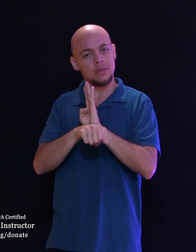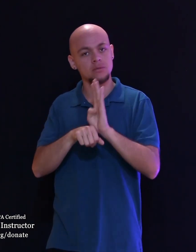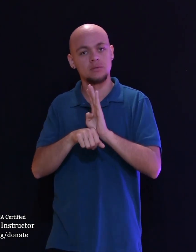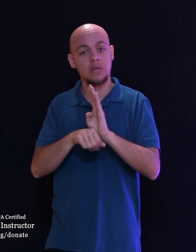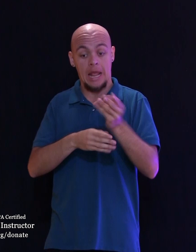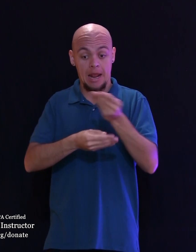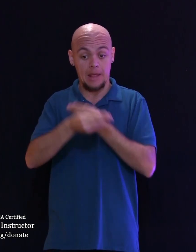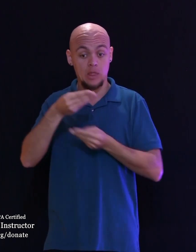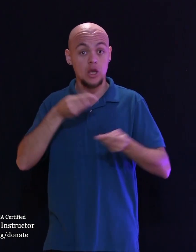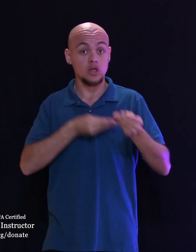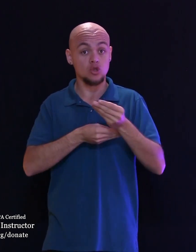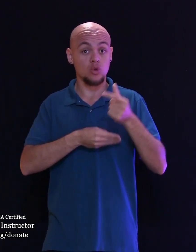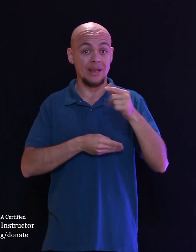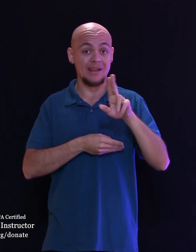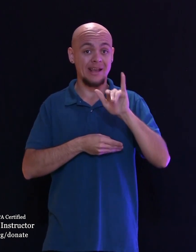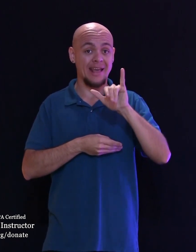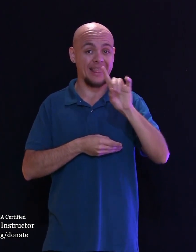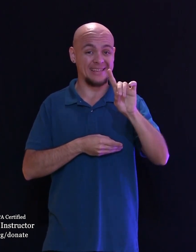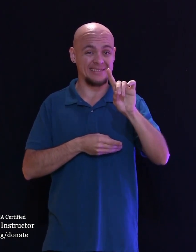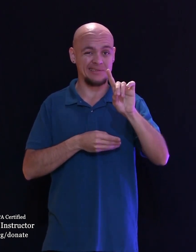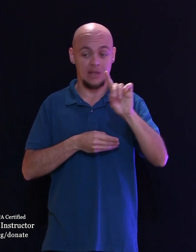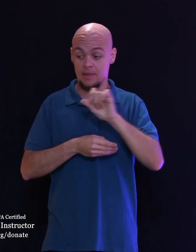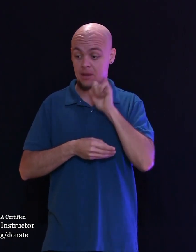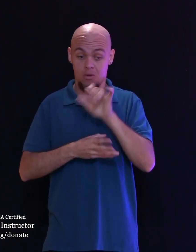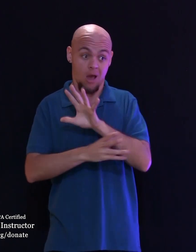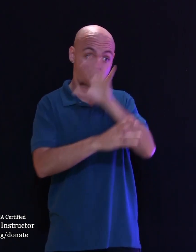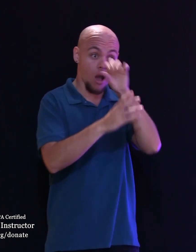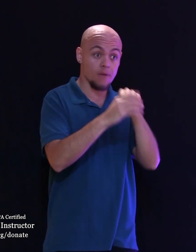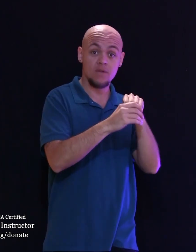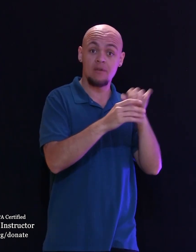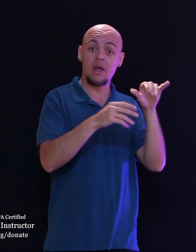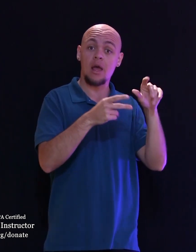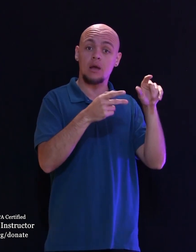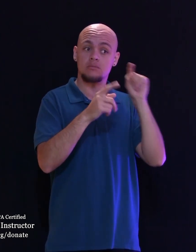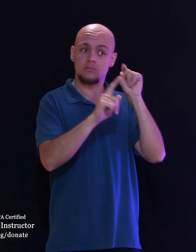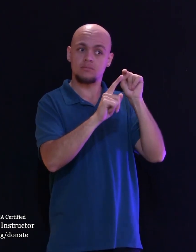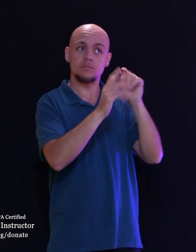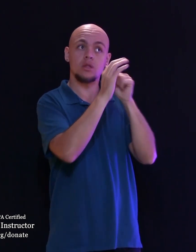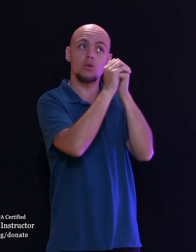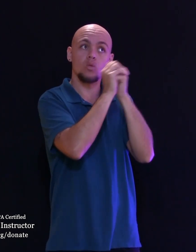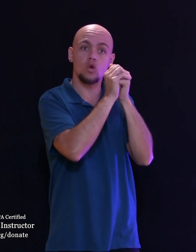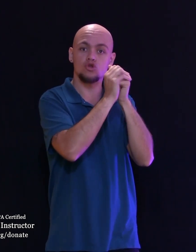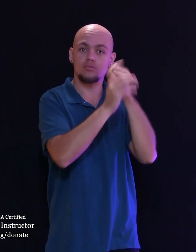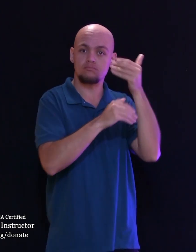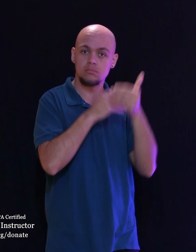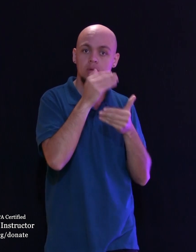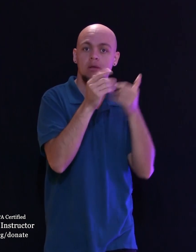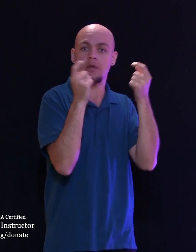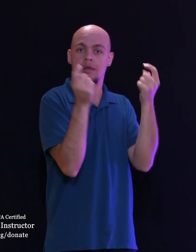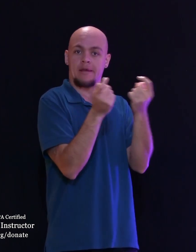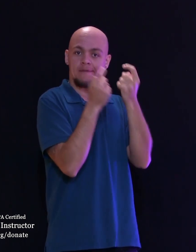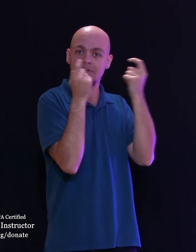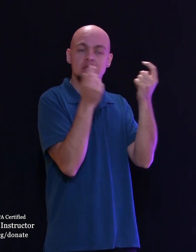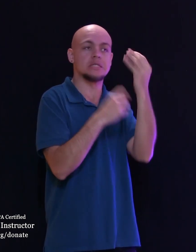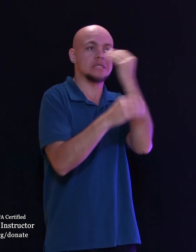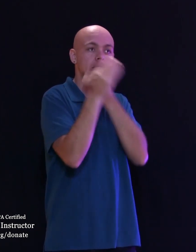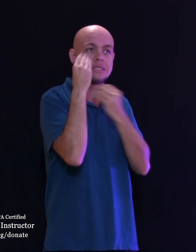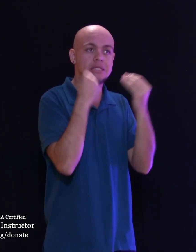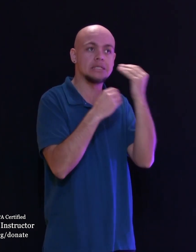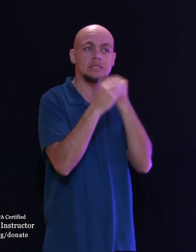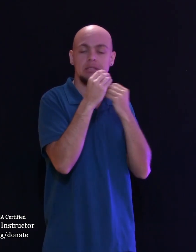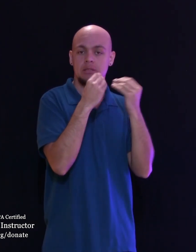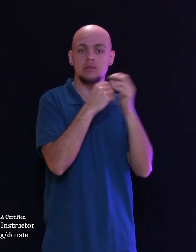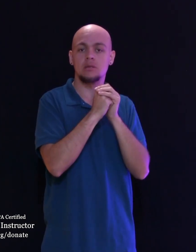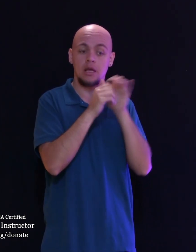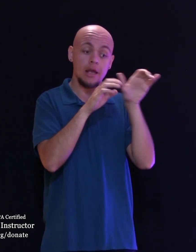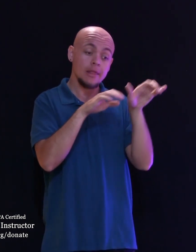in the festivities and the activities of worshiping their local guild gods, they were